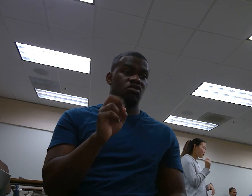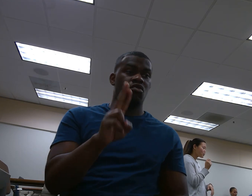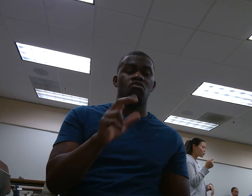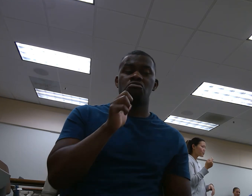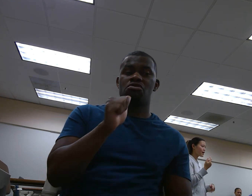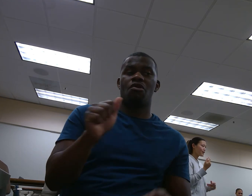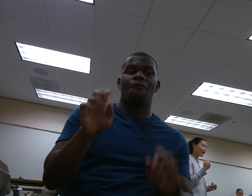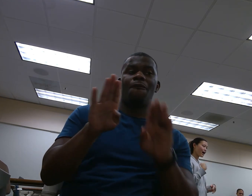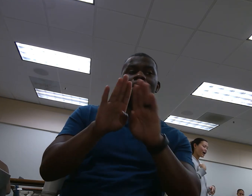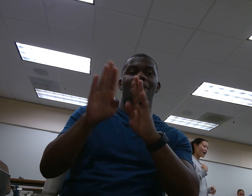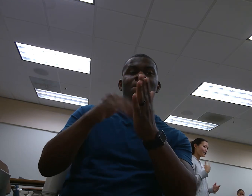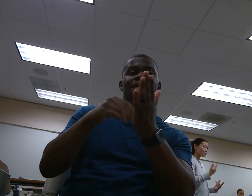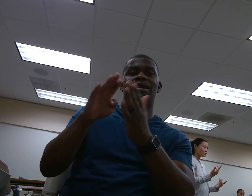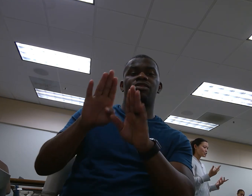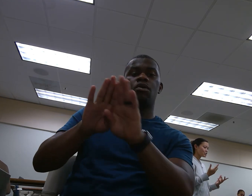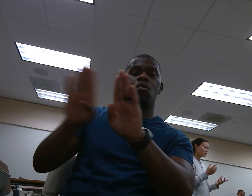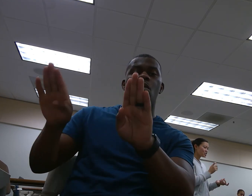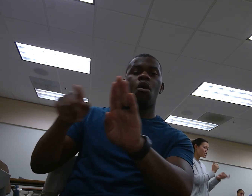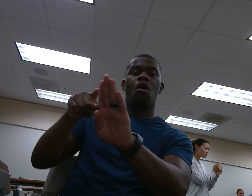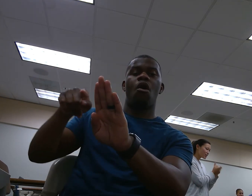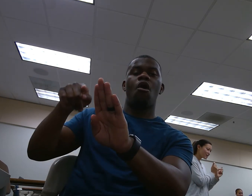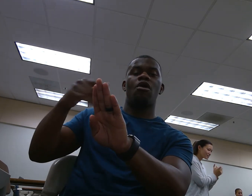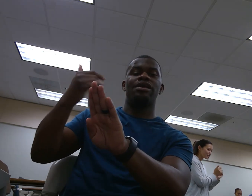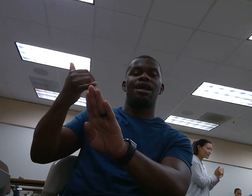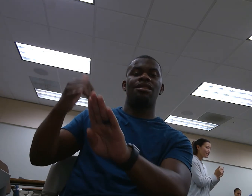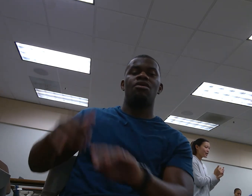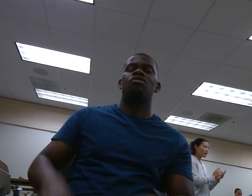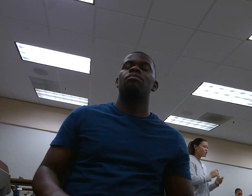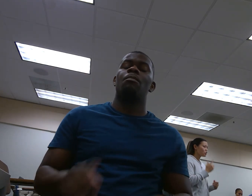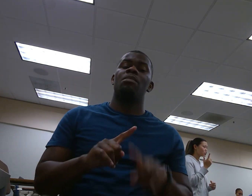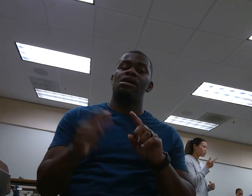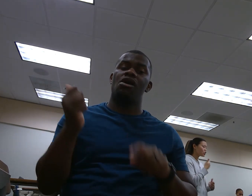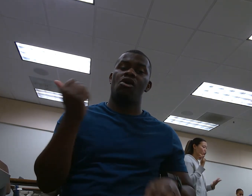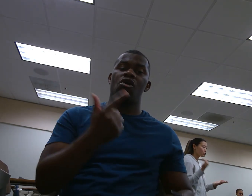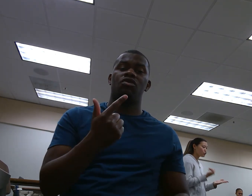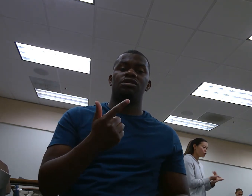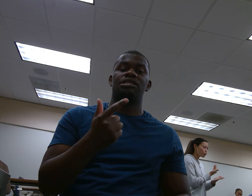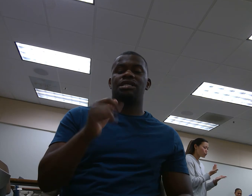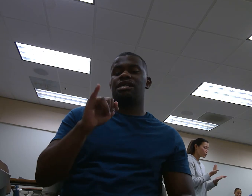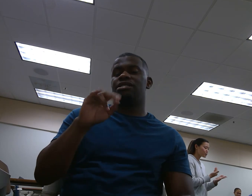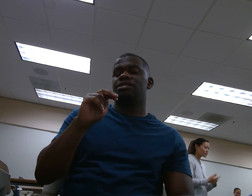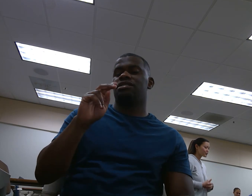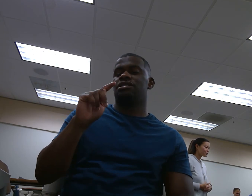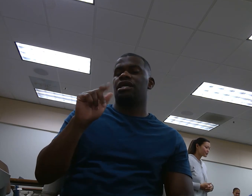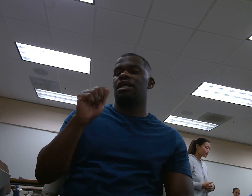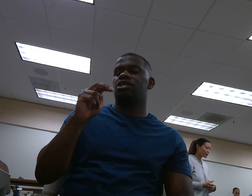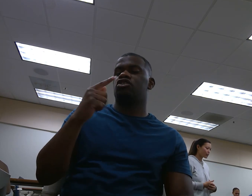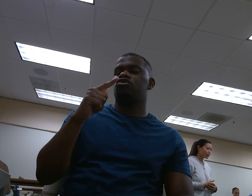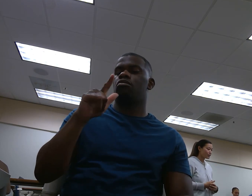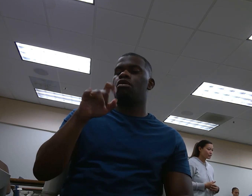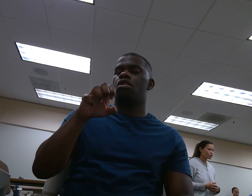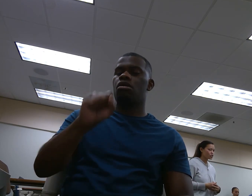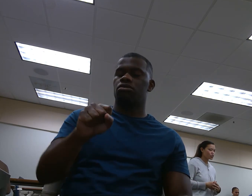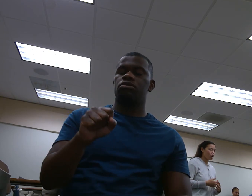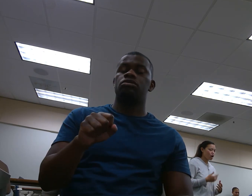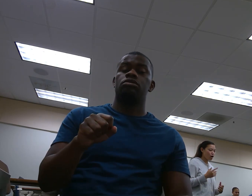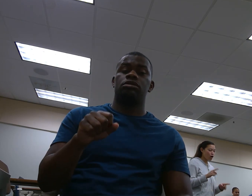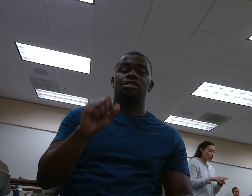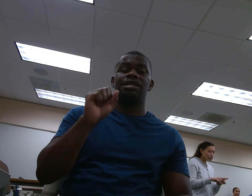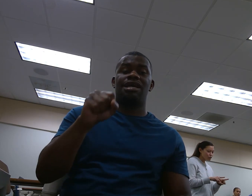buy a house, you can make those same improvements. But all the intangibles aren't just on the buying side. They can also be on the rental side. If you're just settling